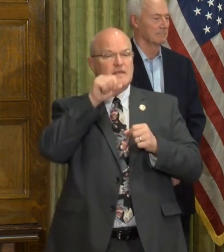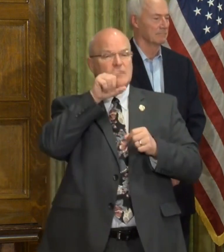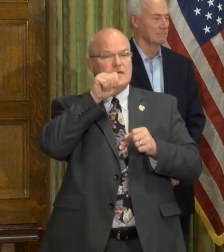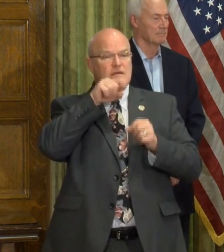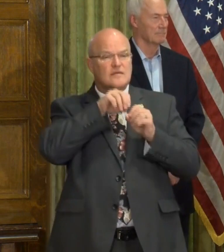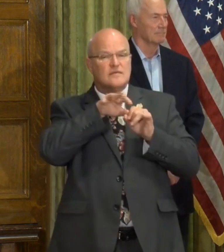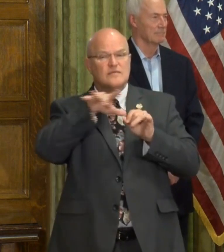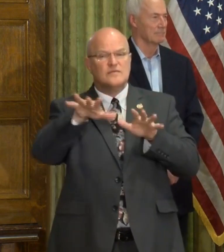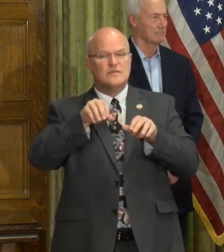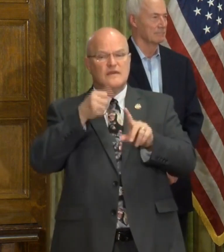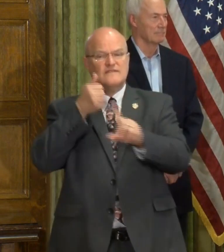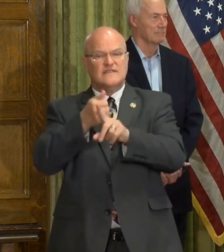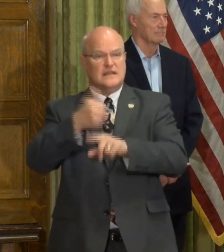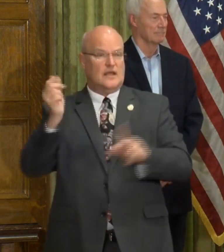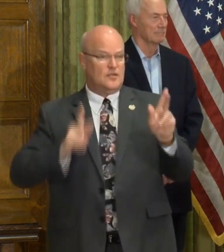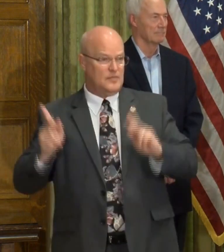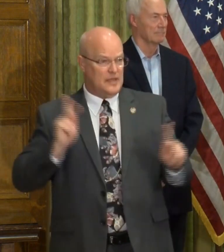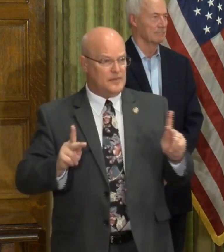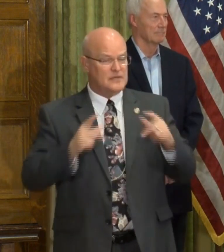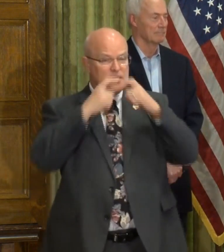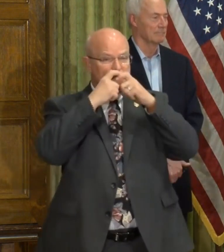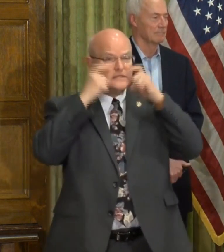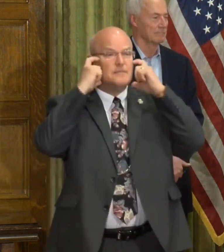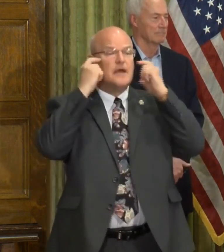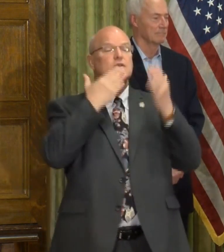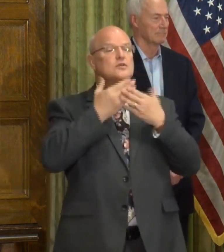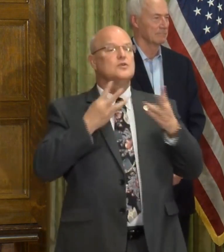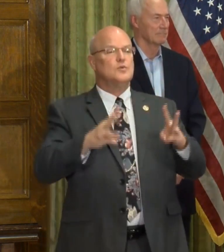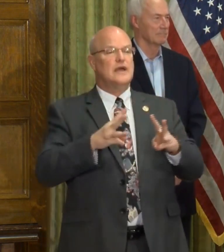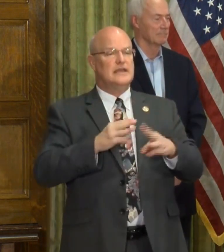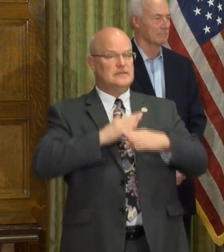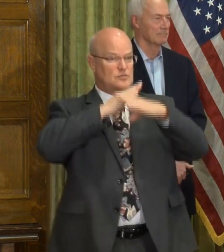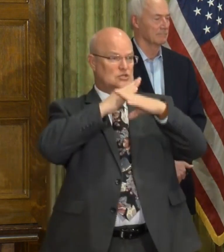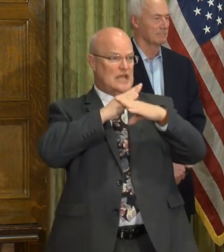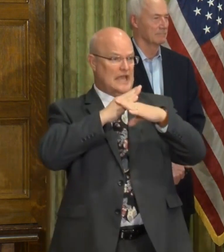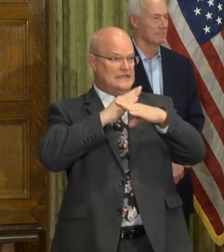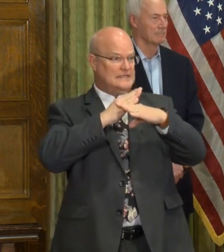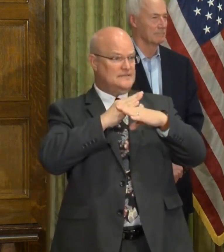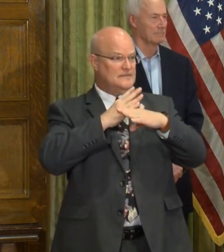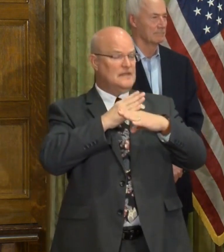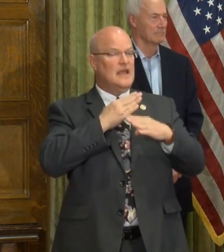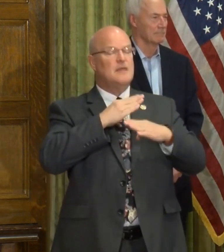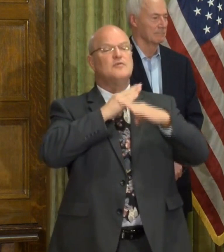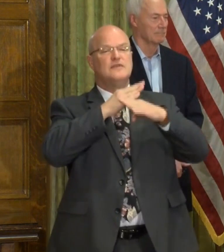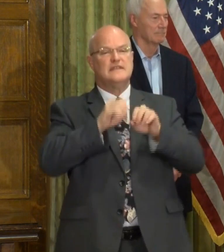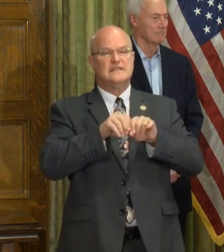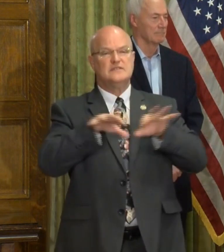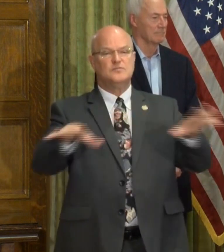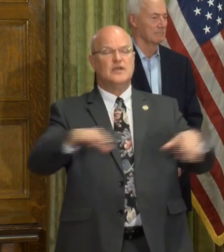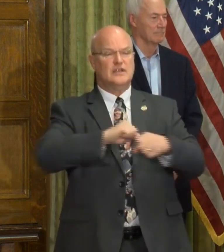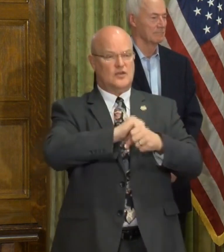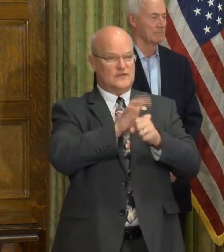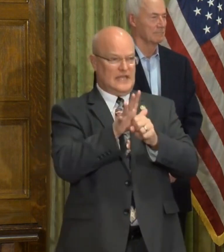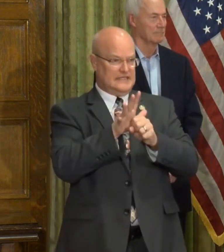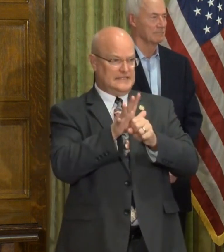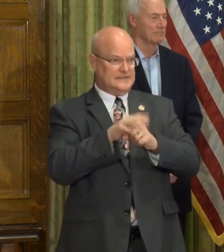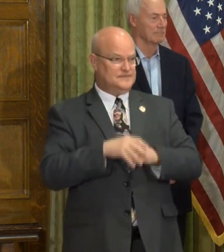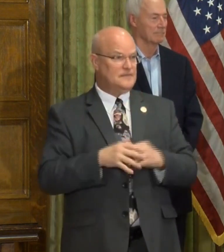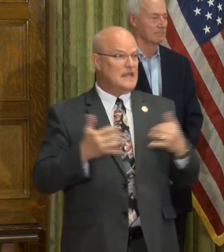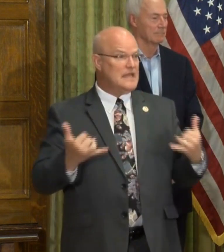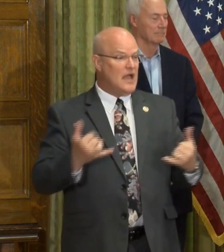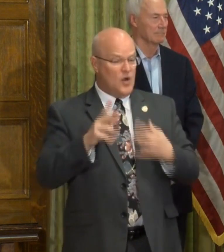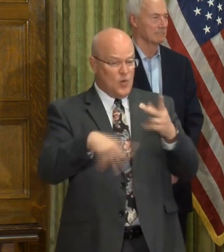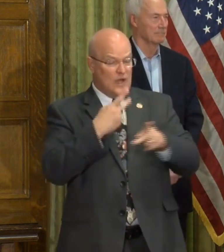droplets that could infect other people. So the masks are a good way to capture those and prevent the spread of